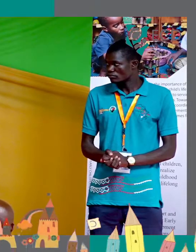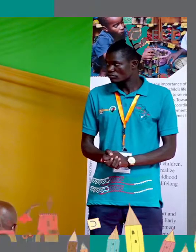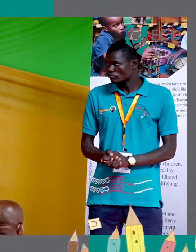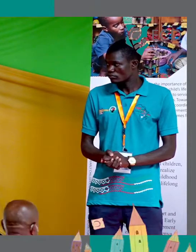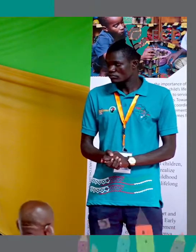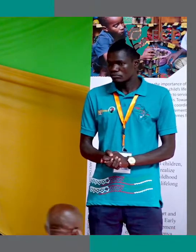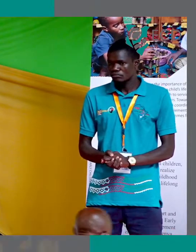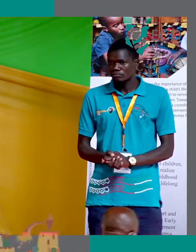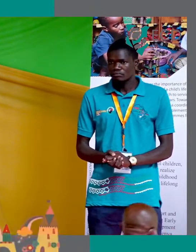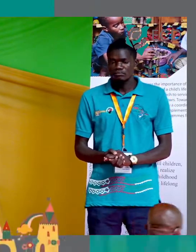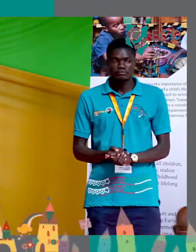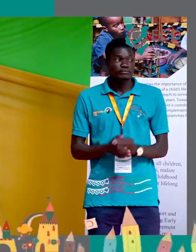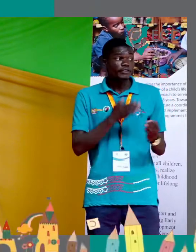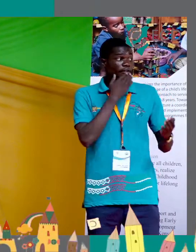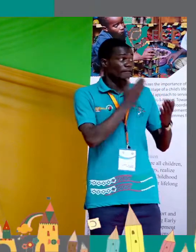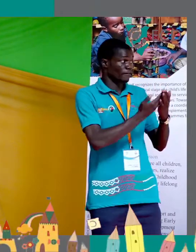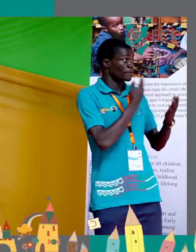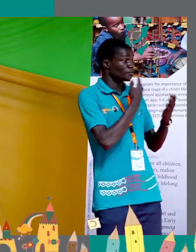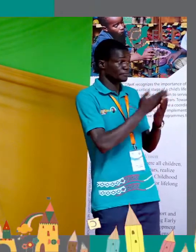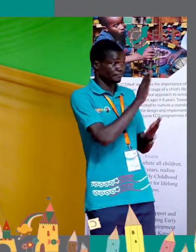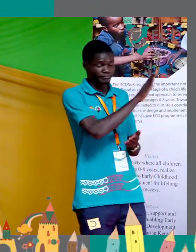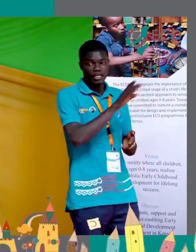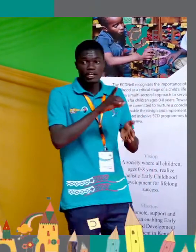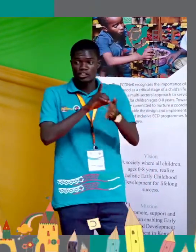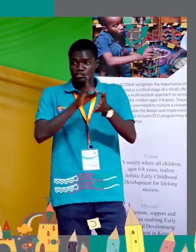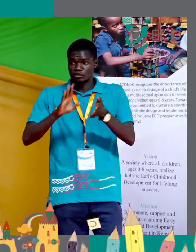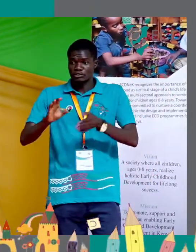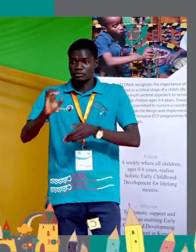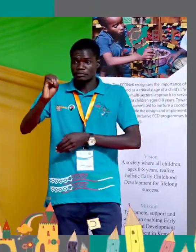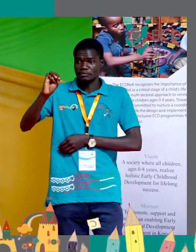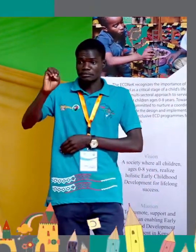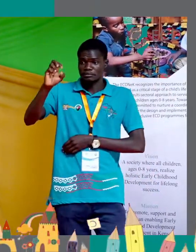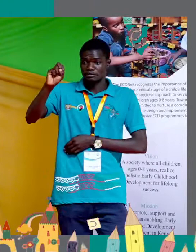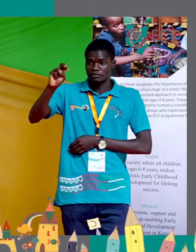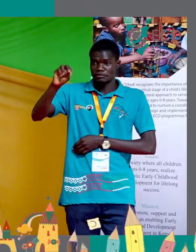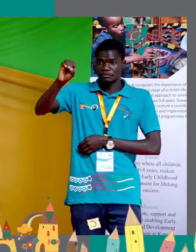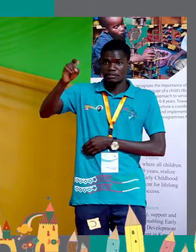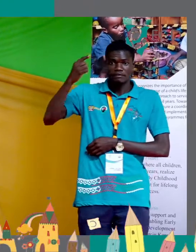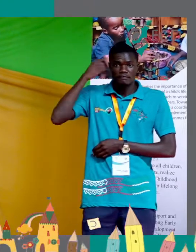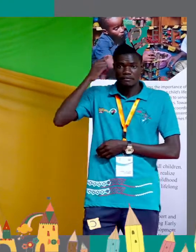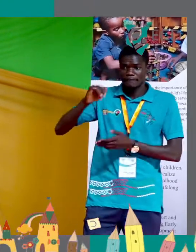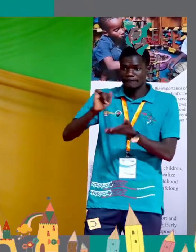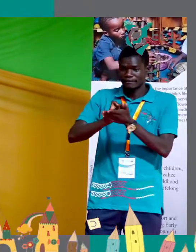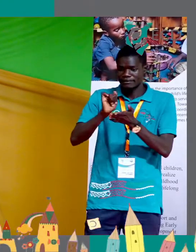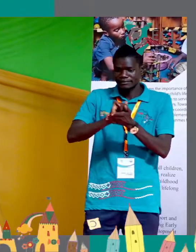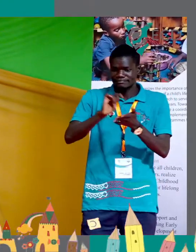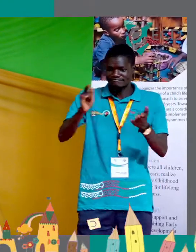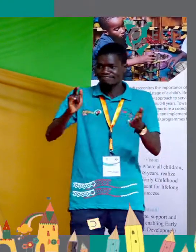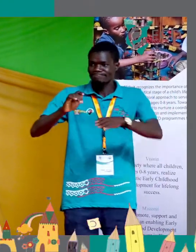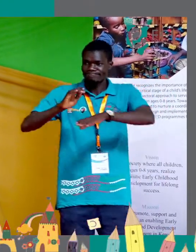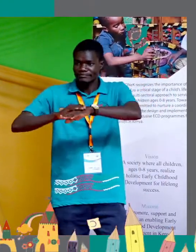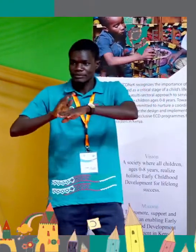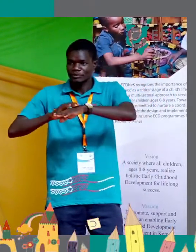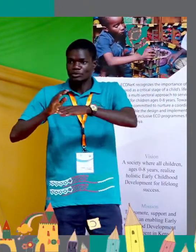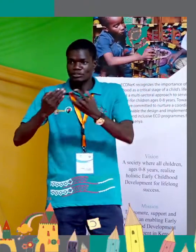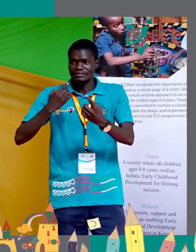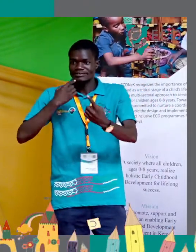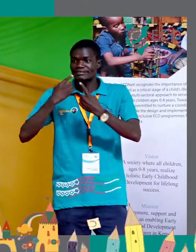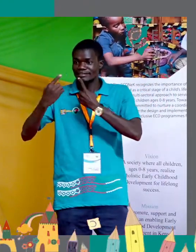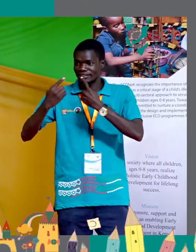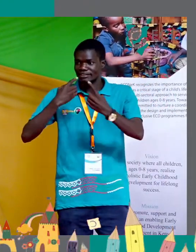Thank you so much, Dr. Omondi, for that insightful conversation. You've welcomed us.